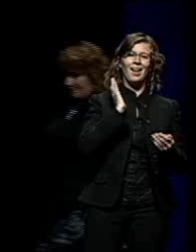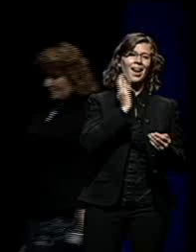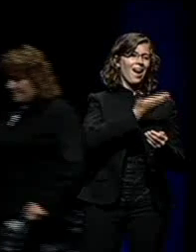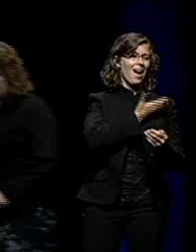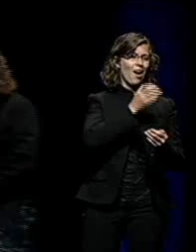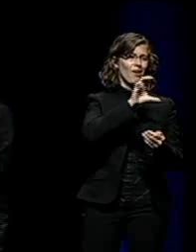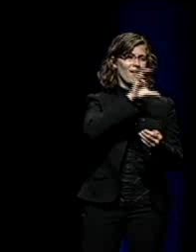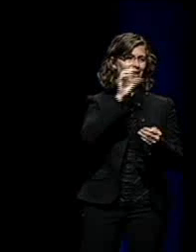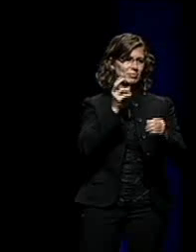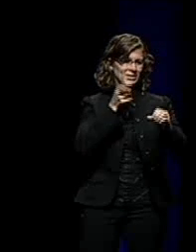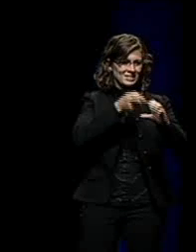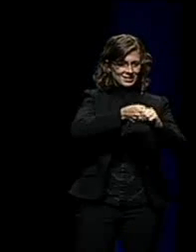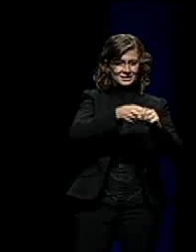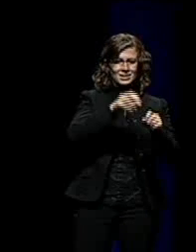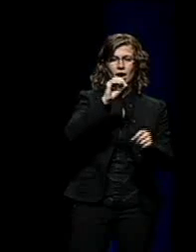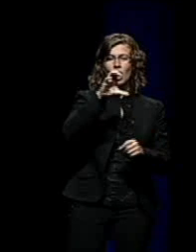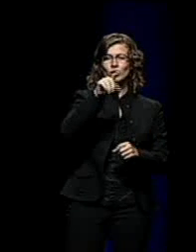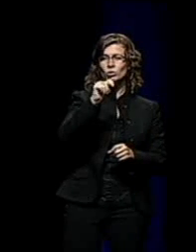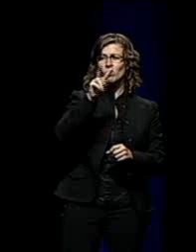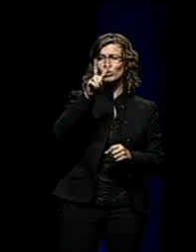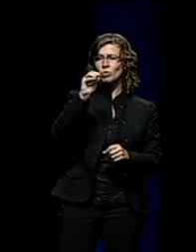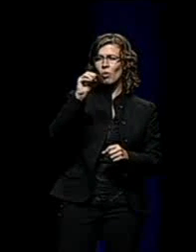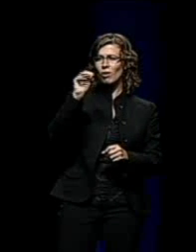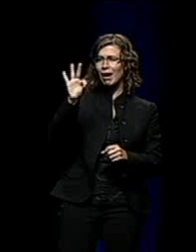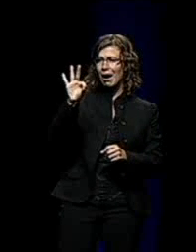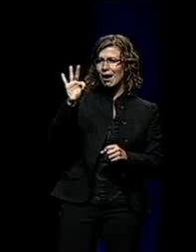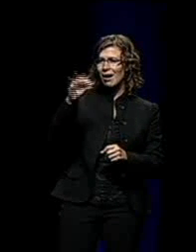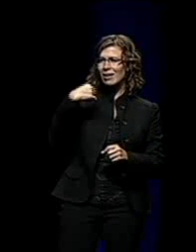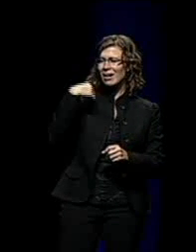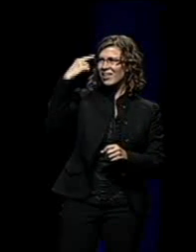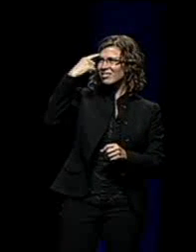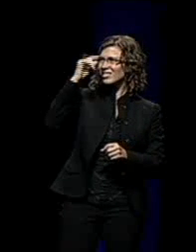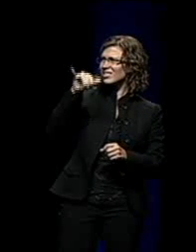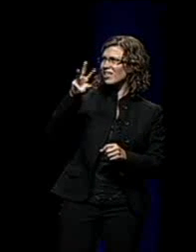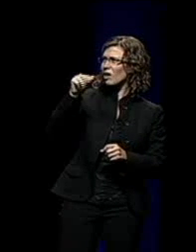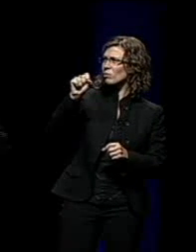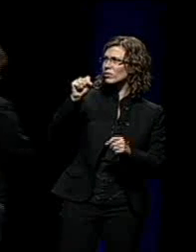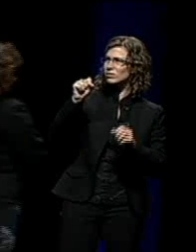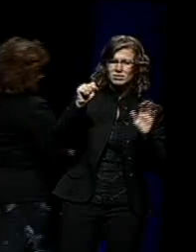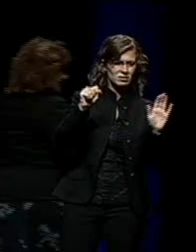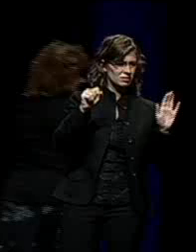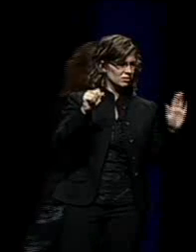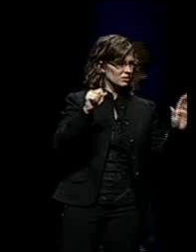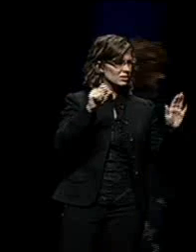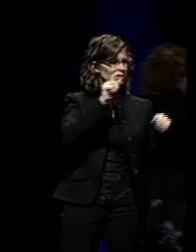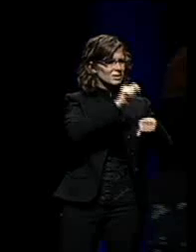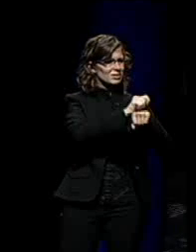in October of 2009, I think, to the second task force meeting, because the